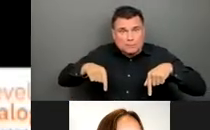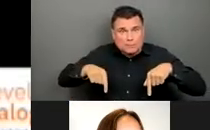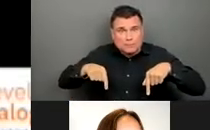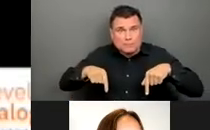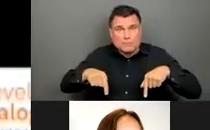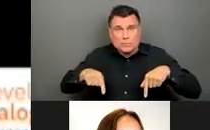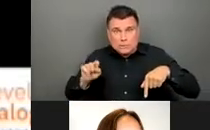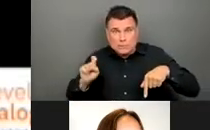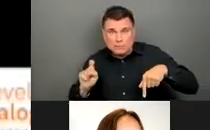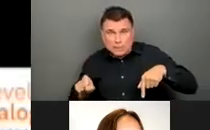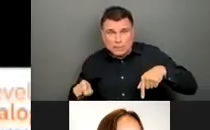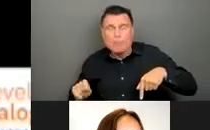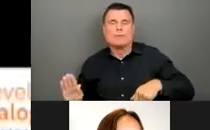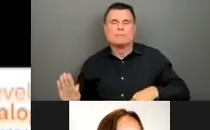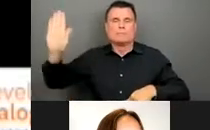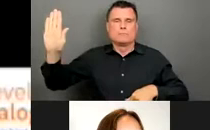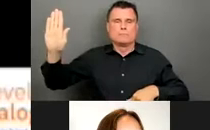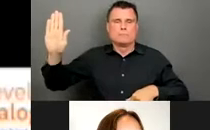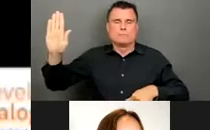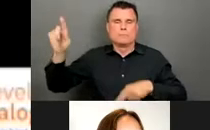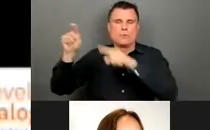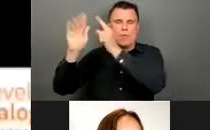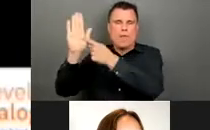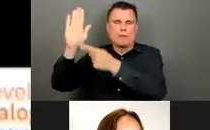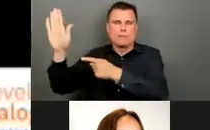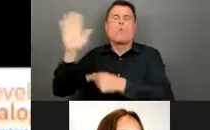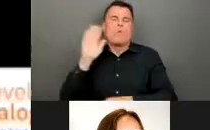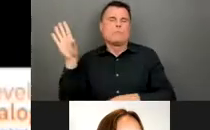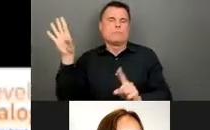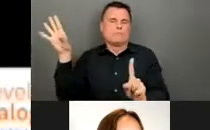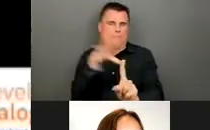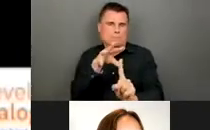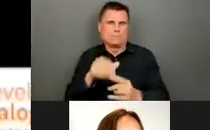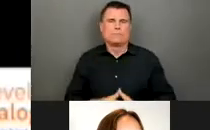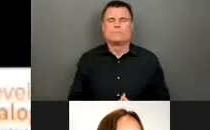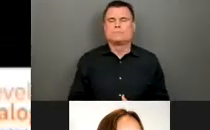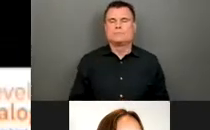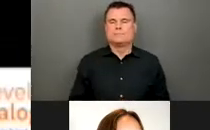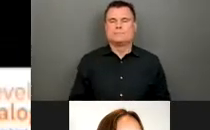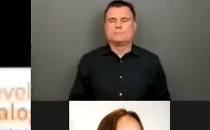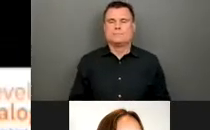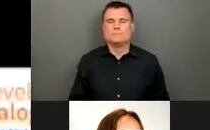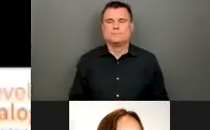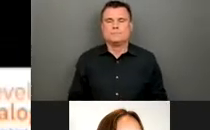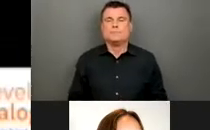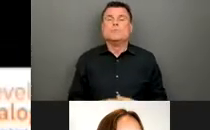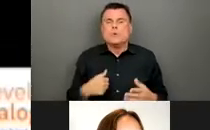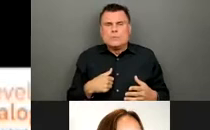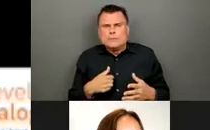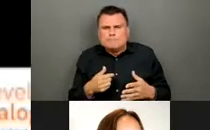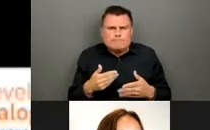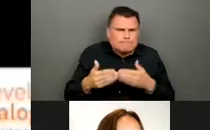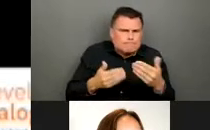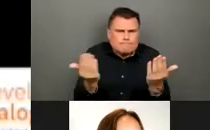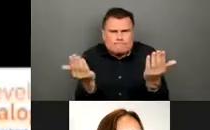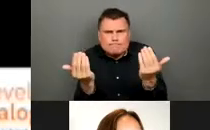floor by the moderator. We will try also to address all the questions from the floor. If your question is not being